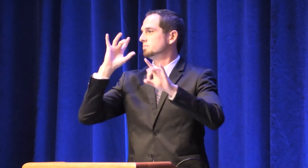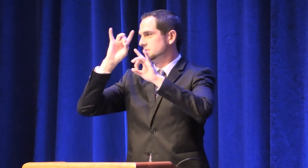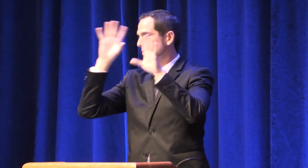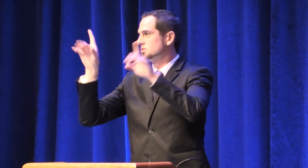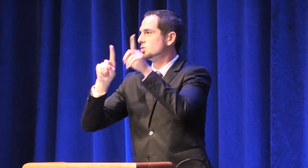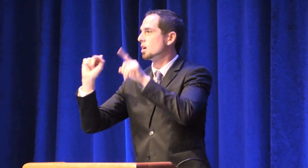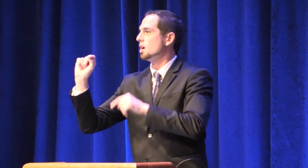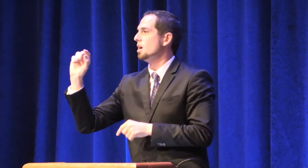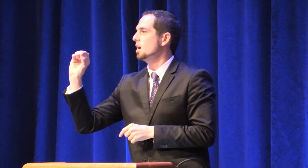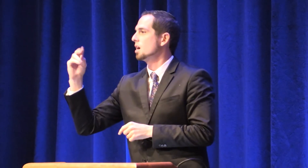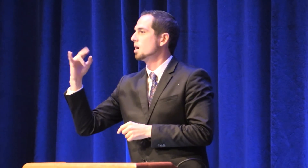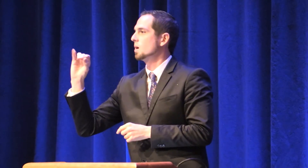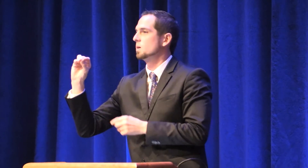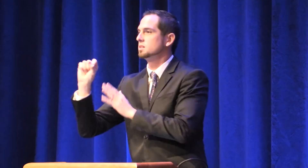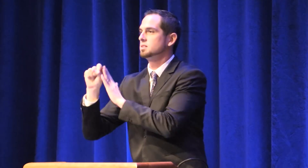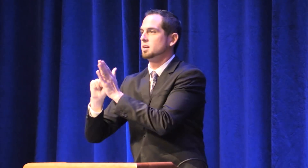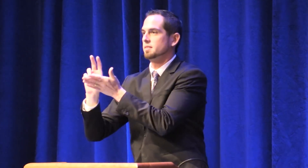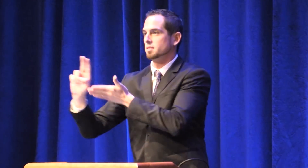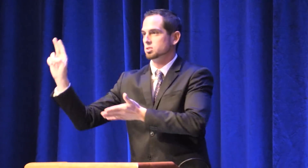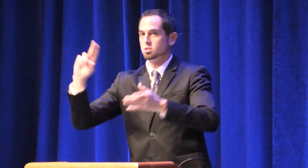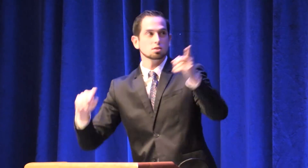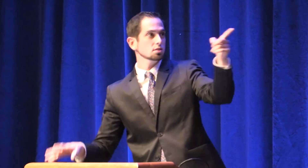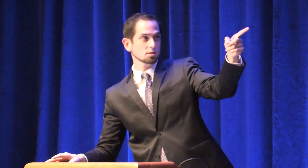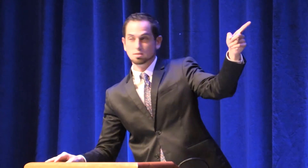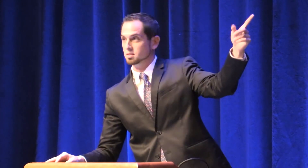State, both playing on the PGA Tour.